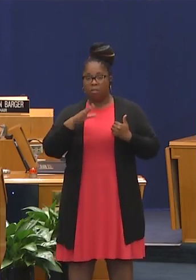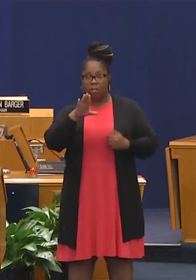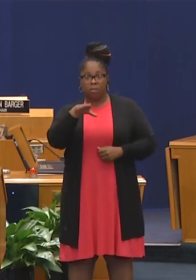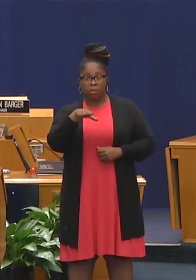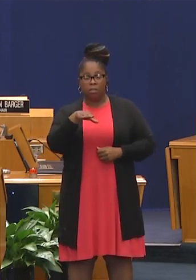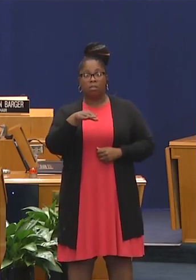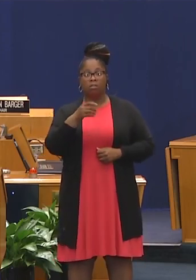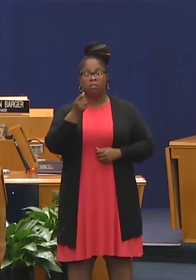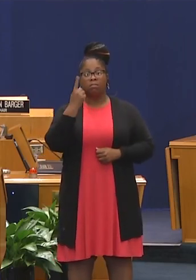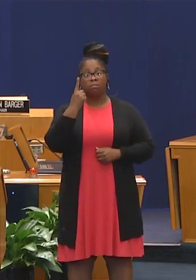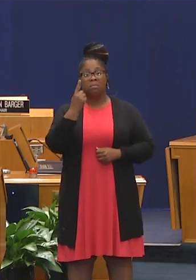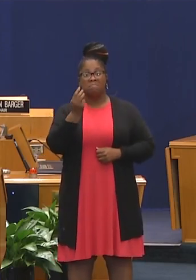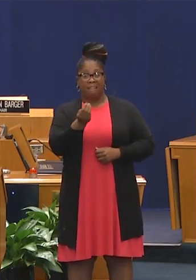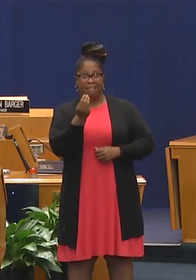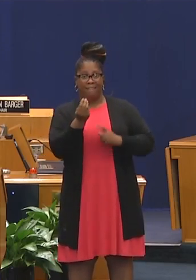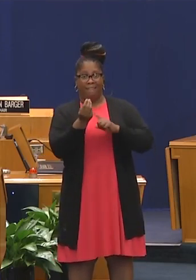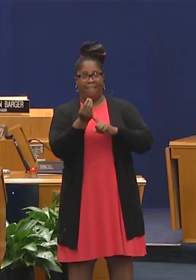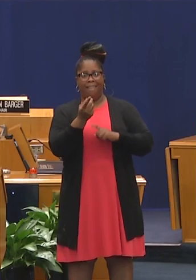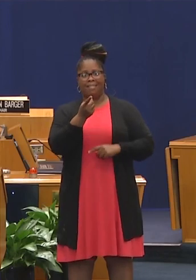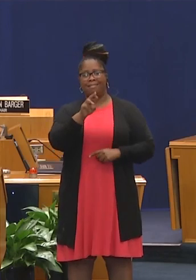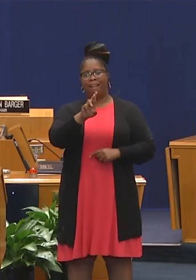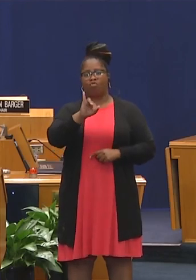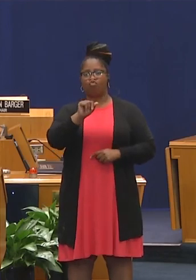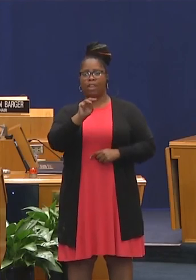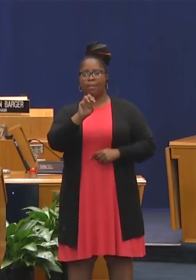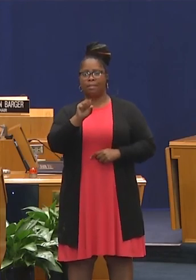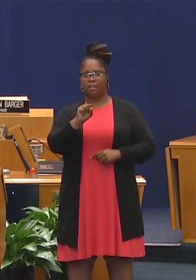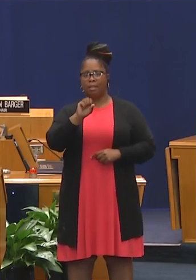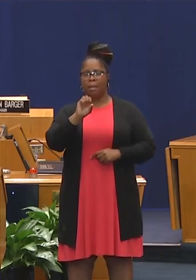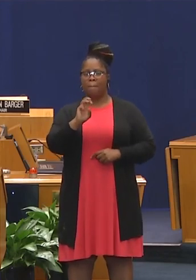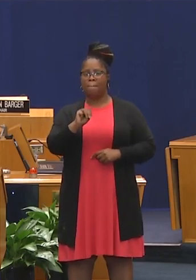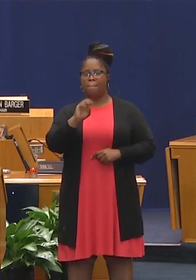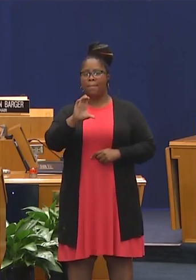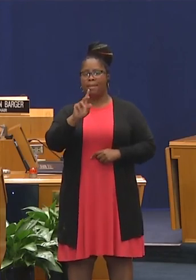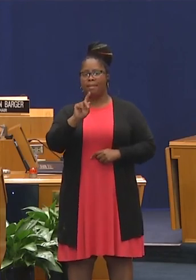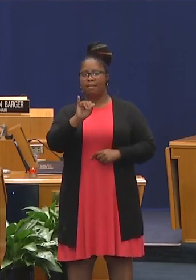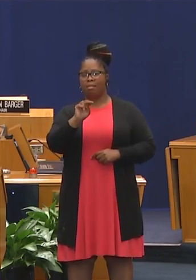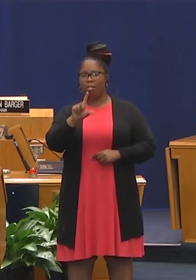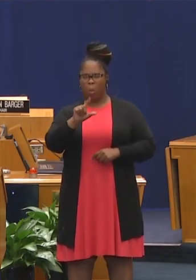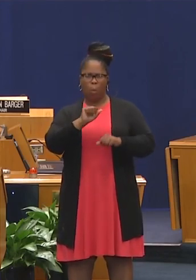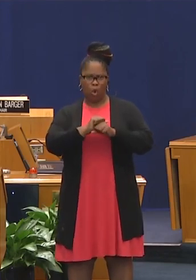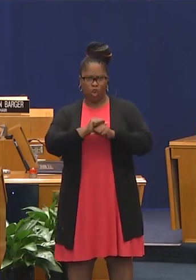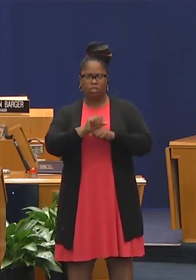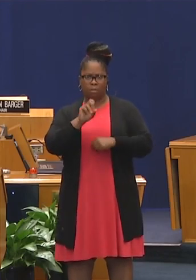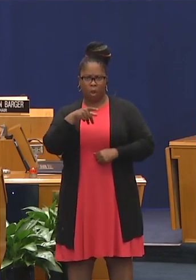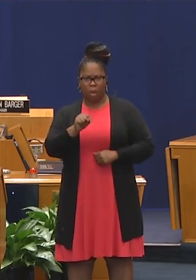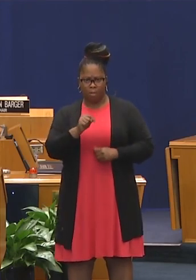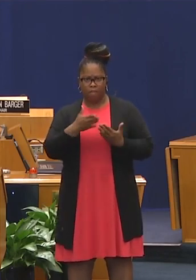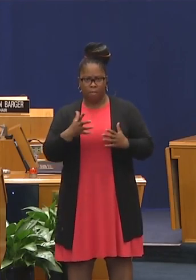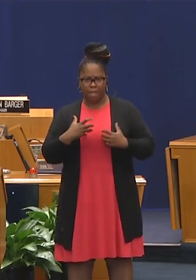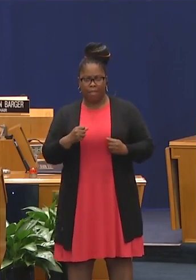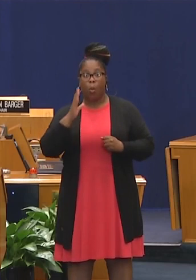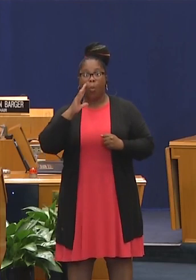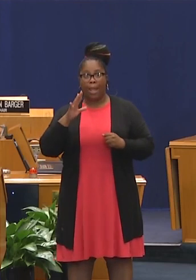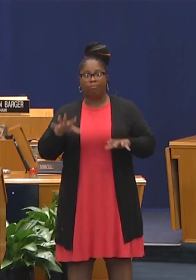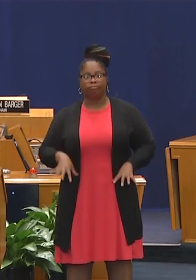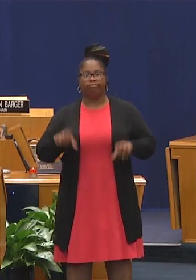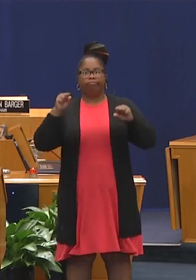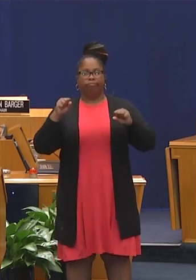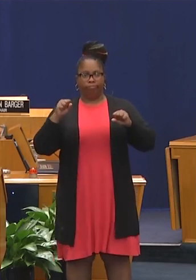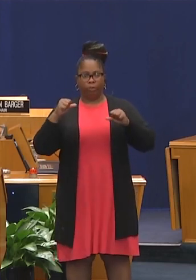James McKinnell, who works with us at the Department of Public Health, will assume leadership for coordinating testing capacity across